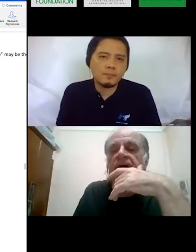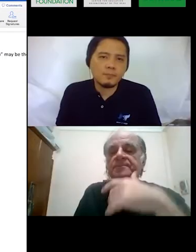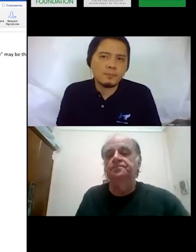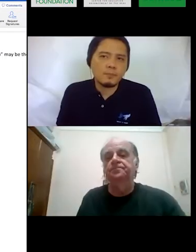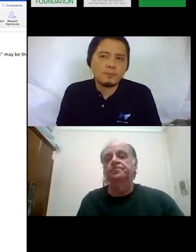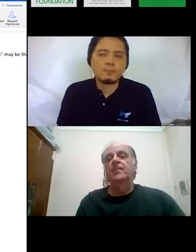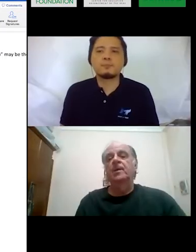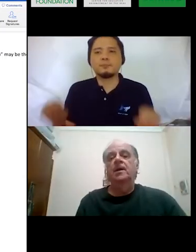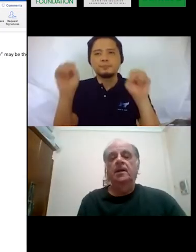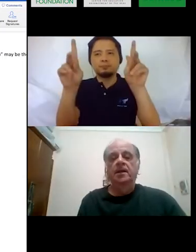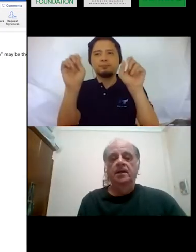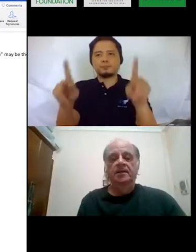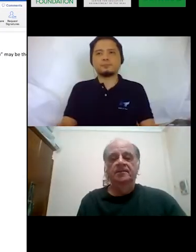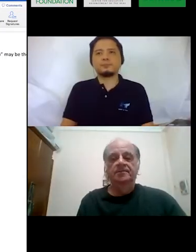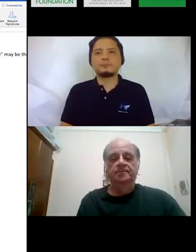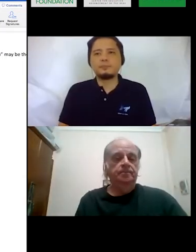Okay.